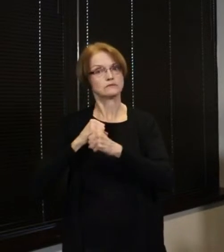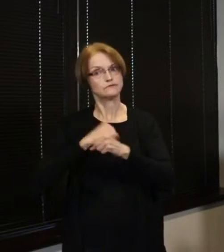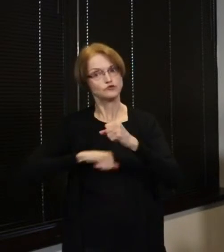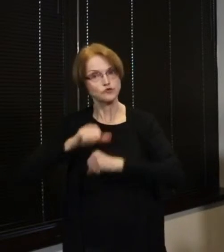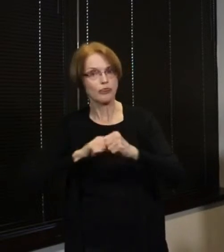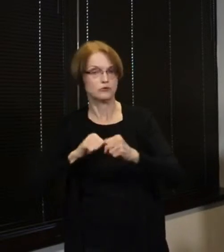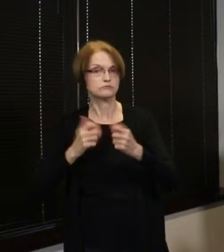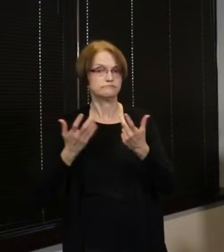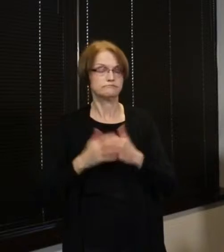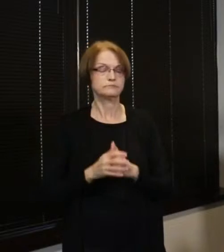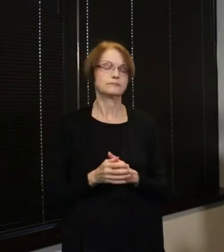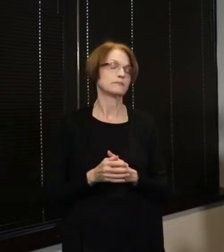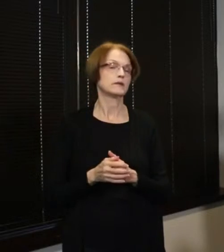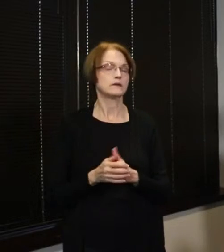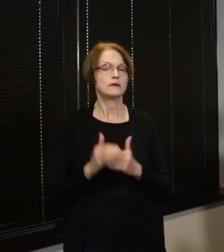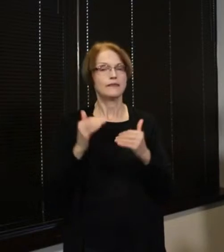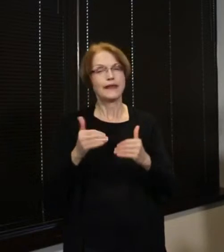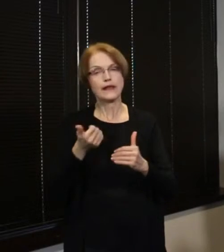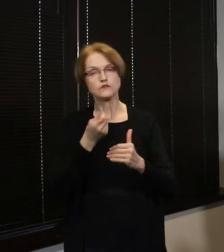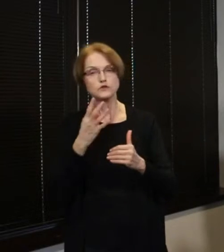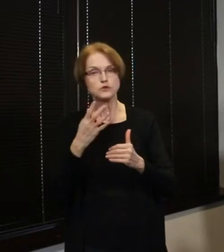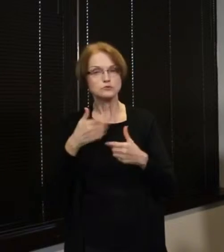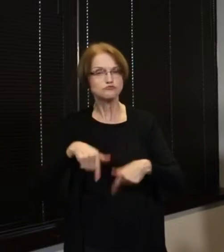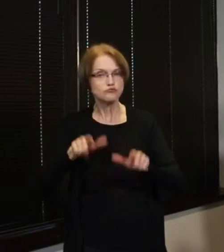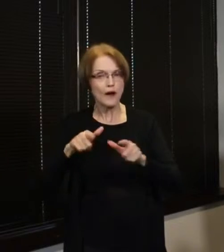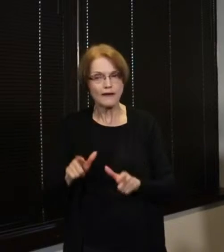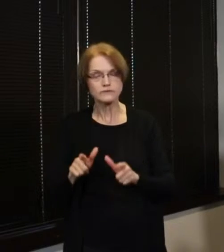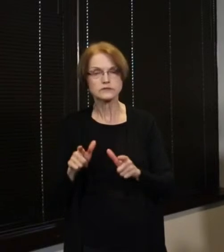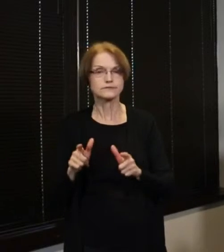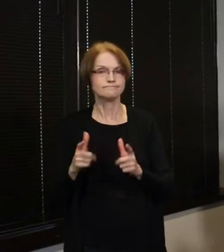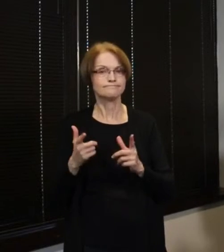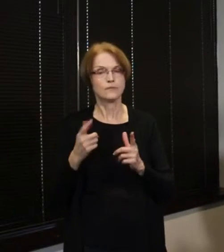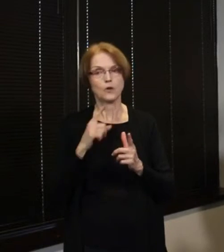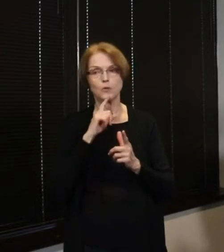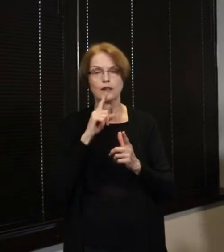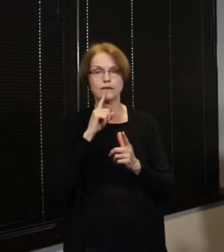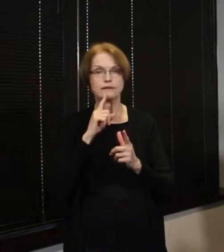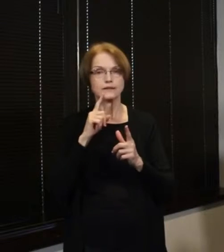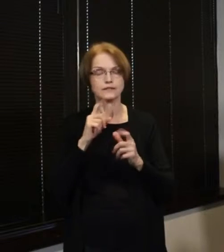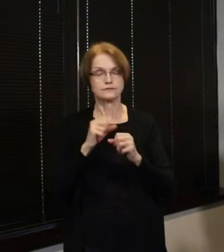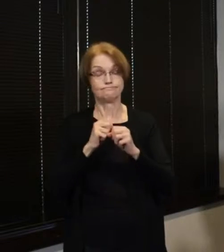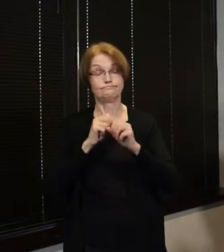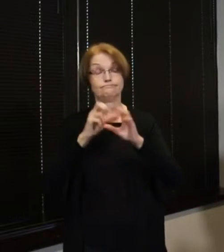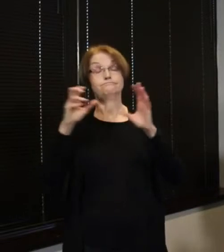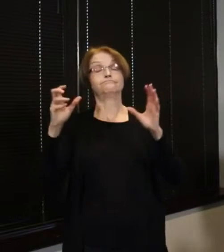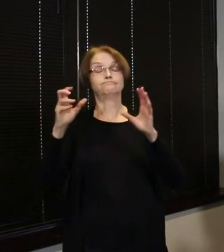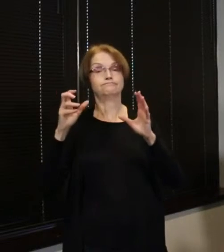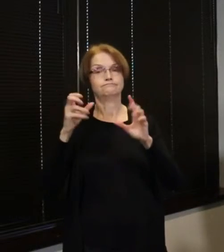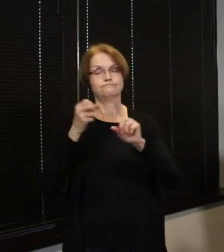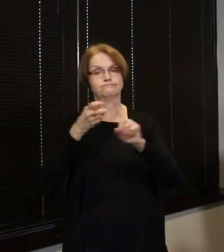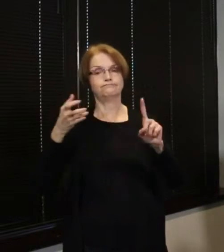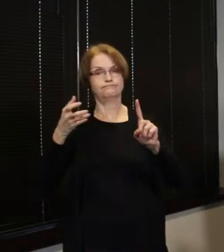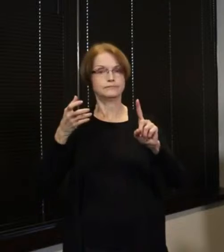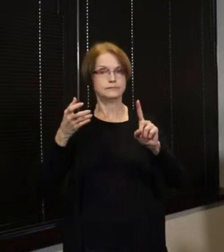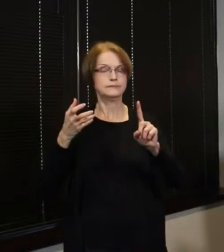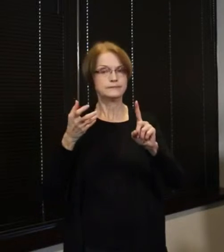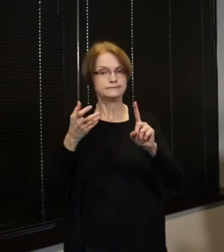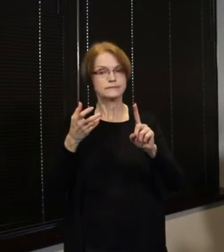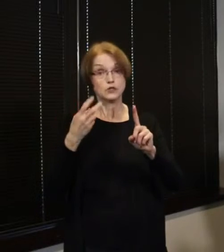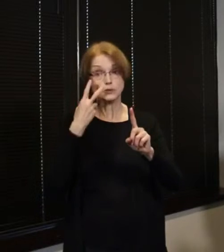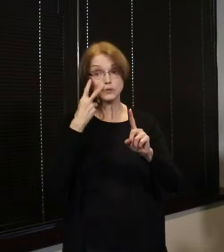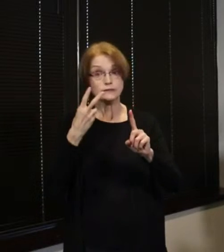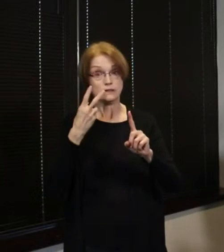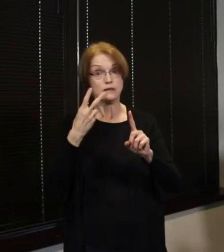These next couple graphs are really just larger pictures of what I was showing you before. So you can see here our hospital census